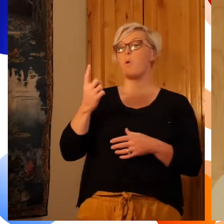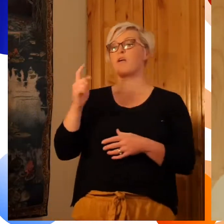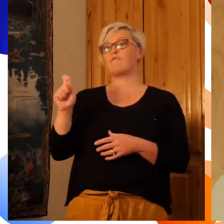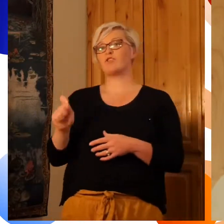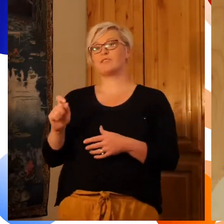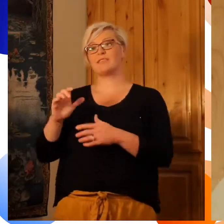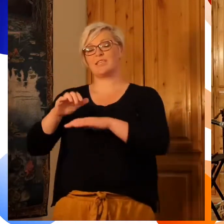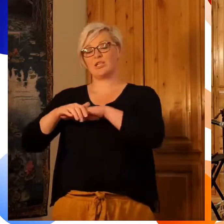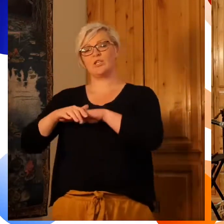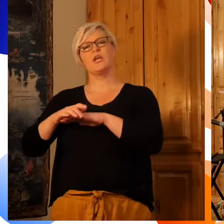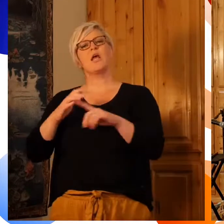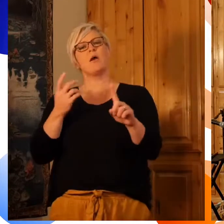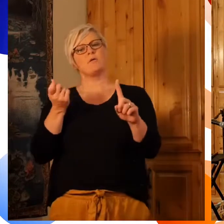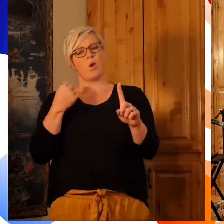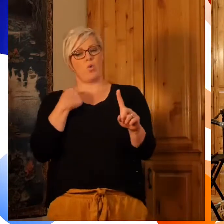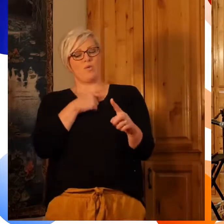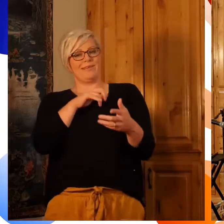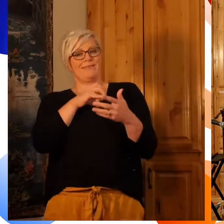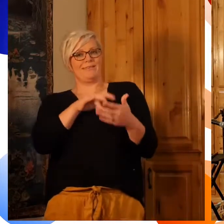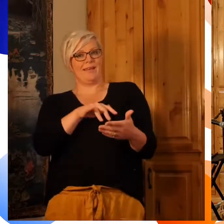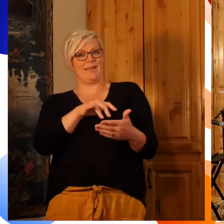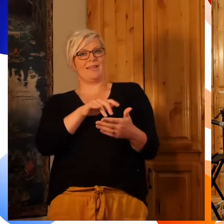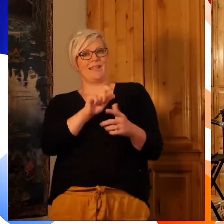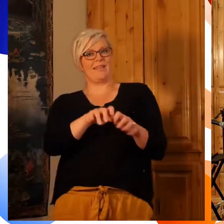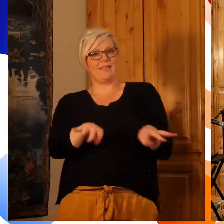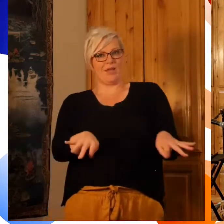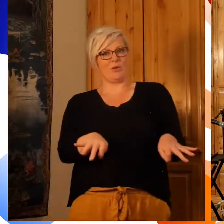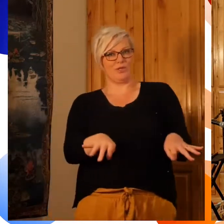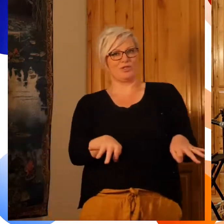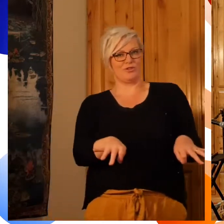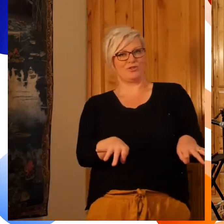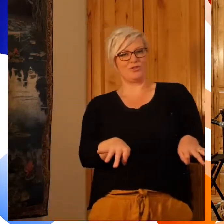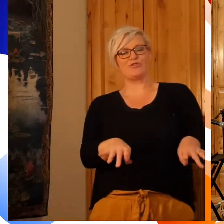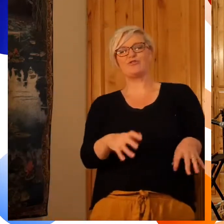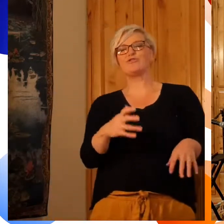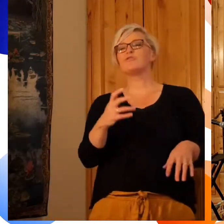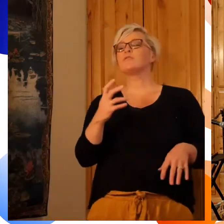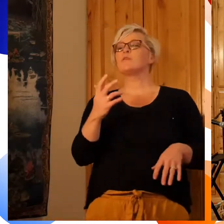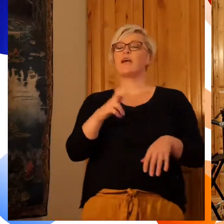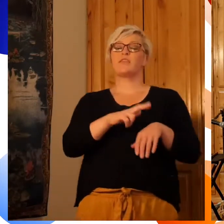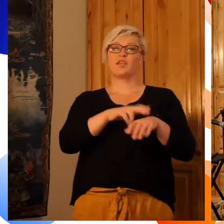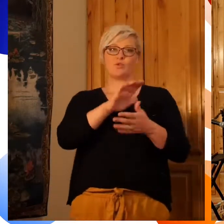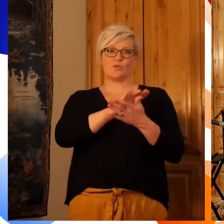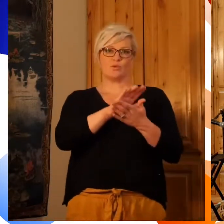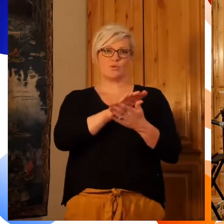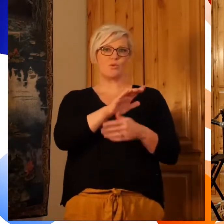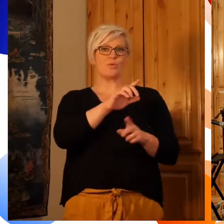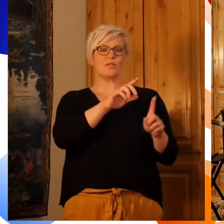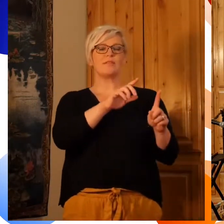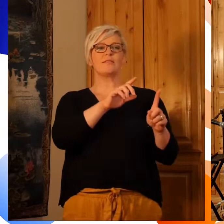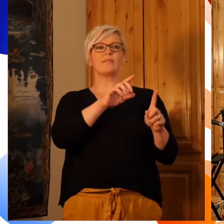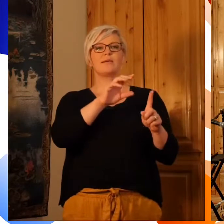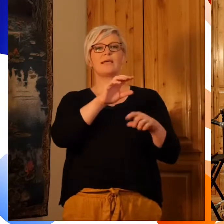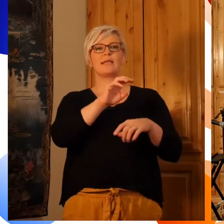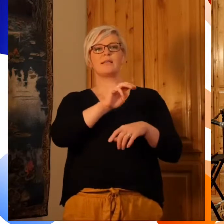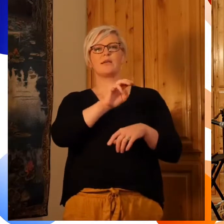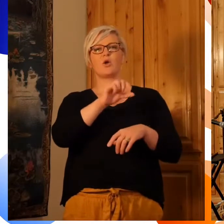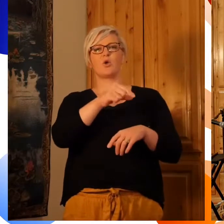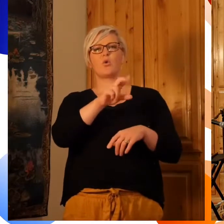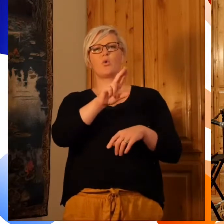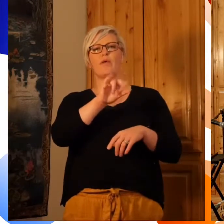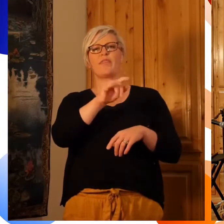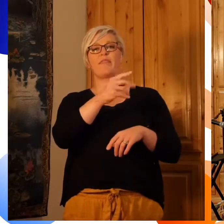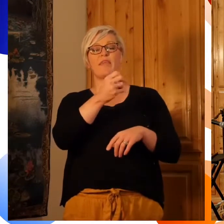language at the National School at Nantgwitheren. And I learned to speak a little bit of some phrases and sing some songs.